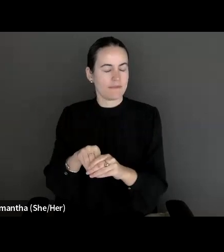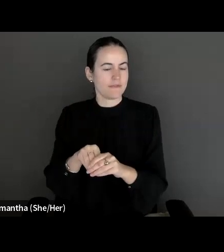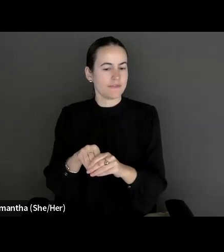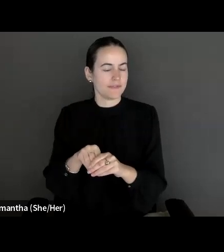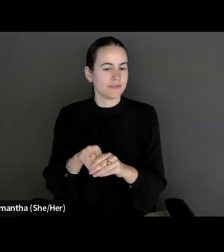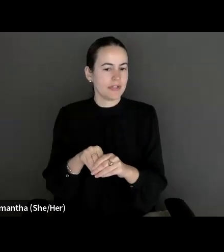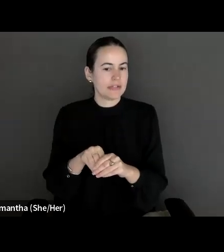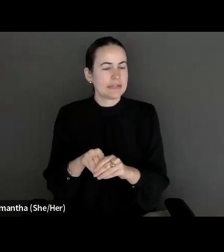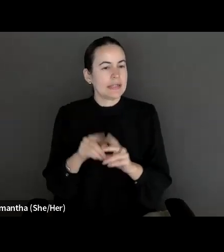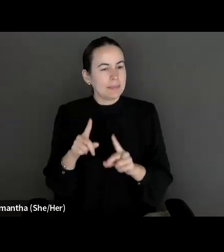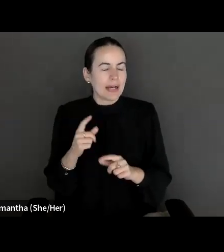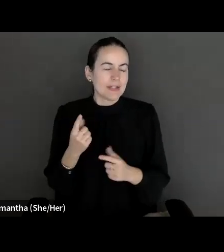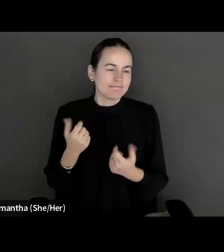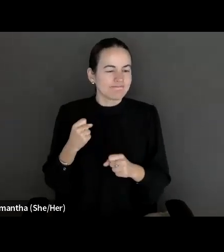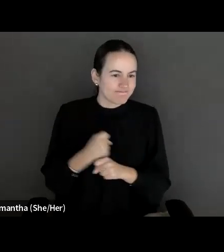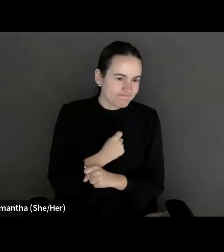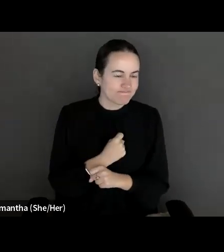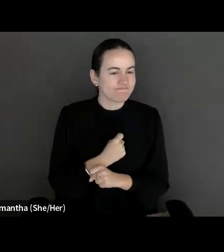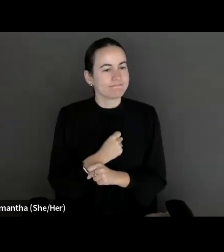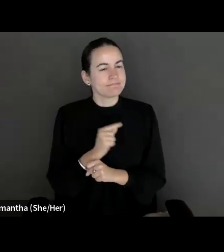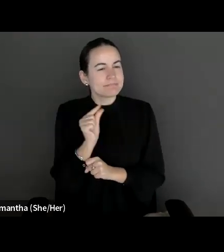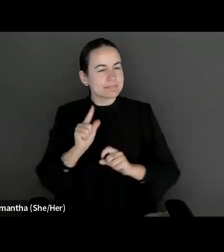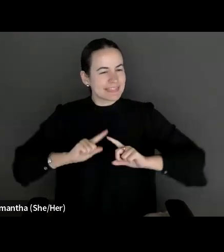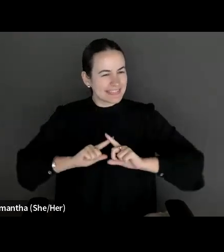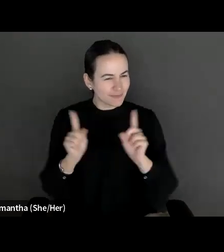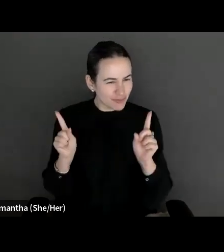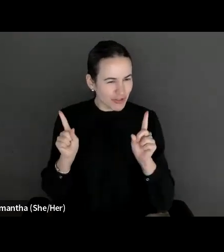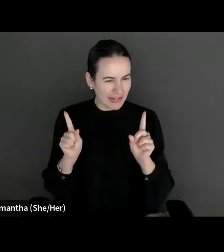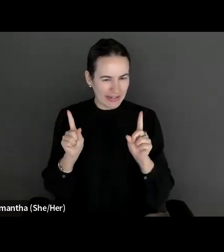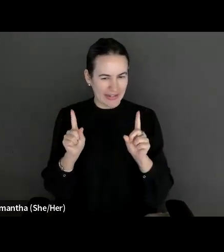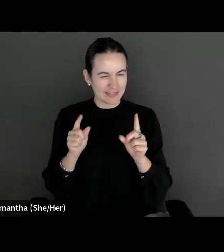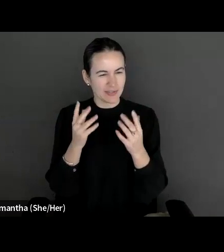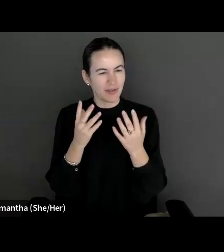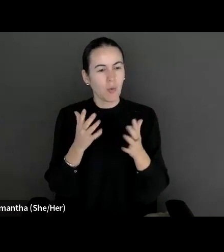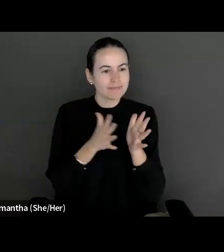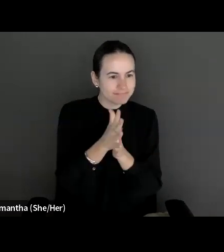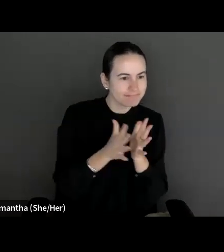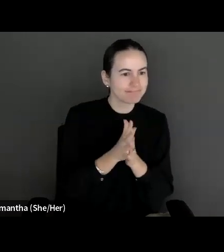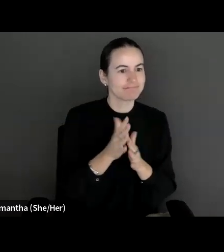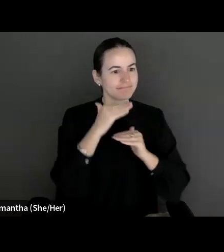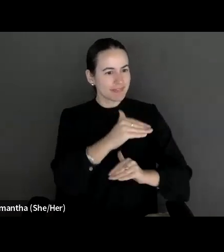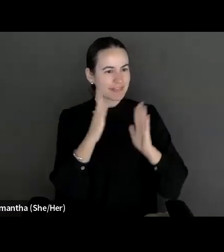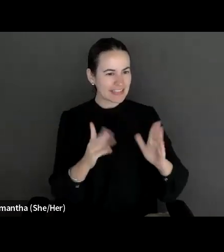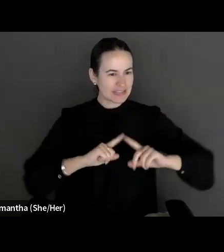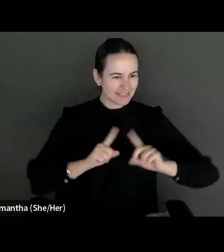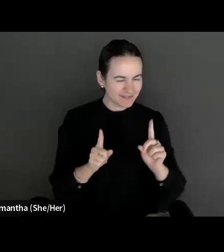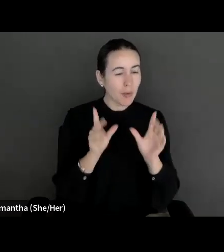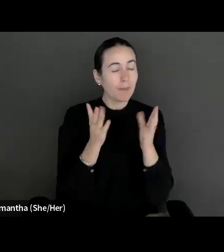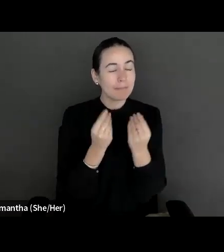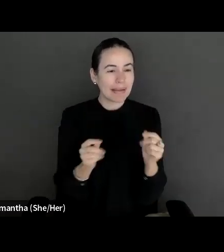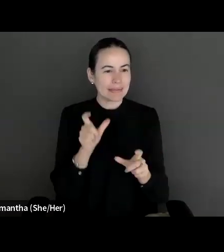it was a little bit different, that description, and it confused quite a lot of people. I know quite a few of my PhD students